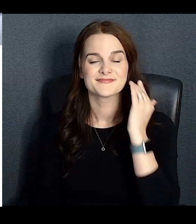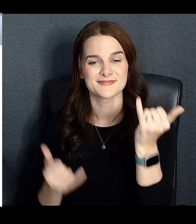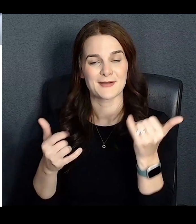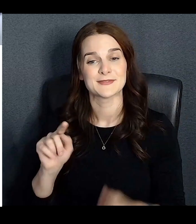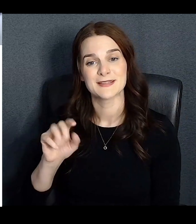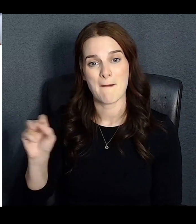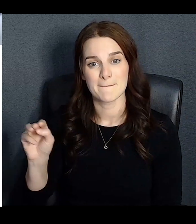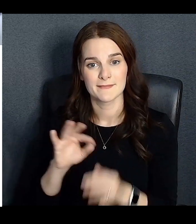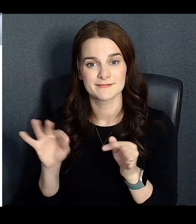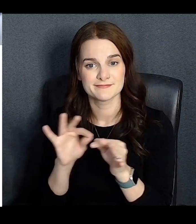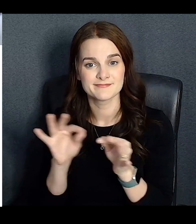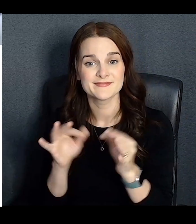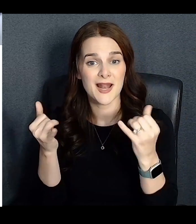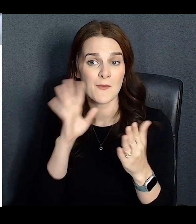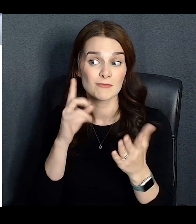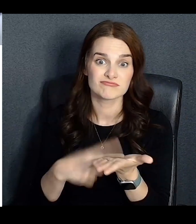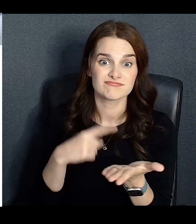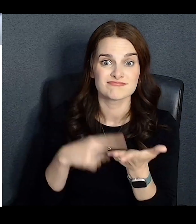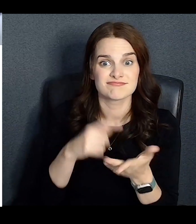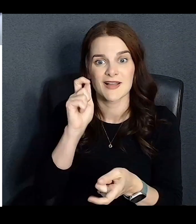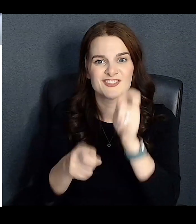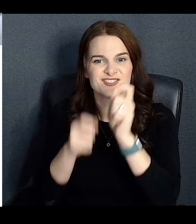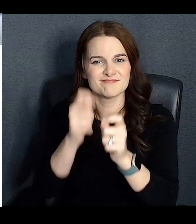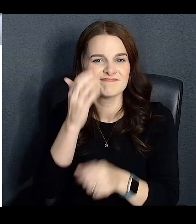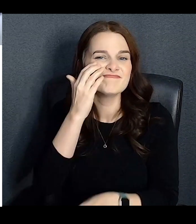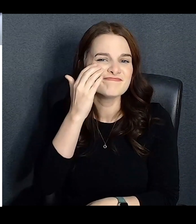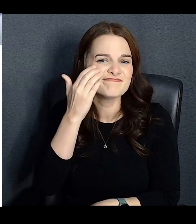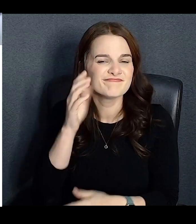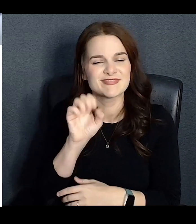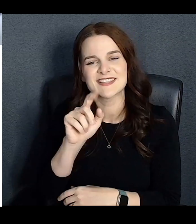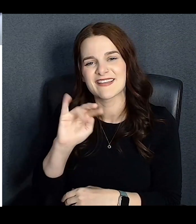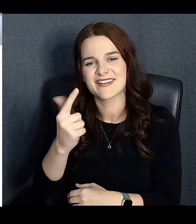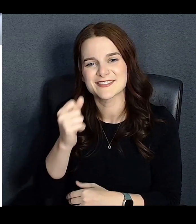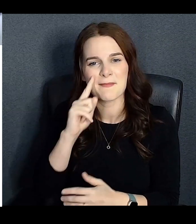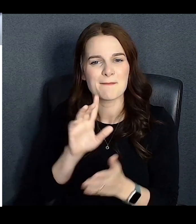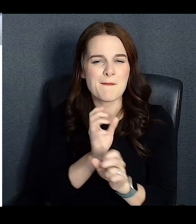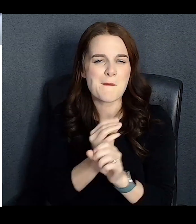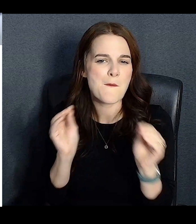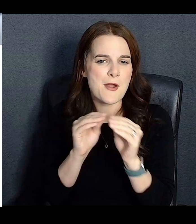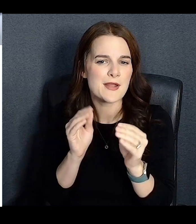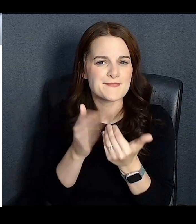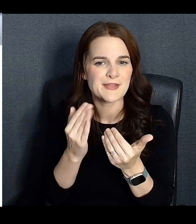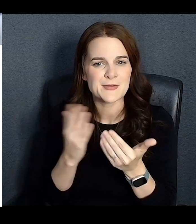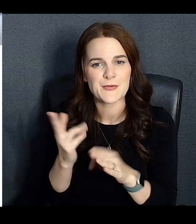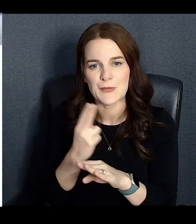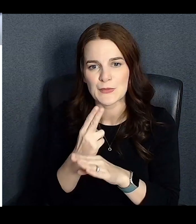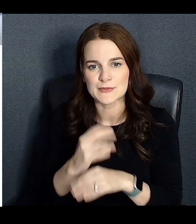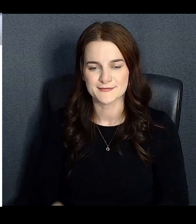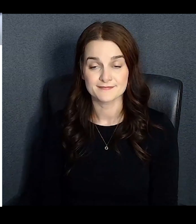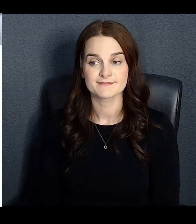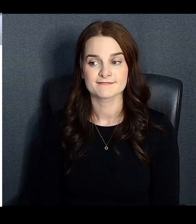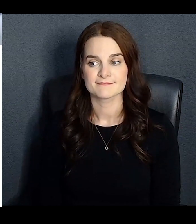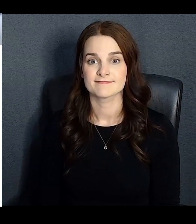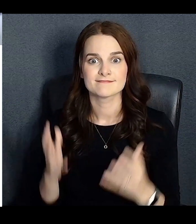Cool. So today, we're going to be talking about basically adjusting our phone settings to make it easier to use.